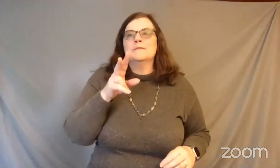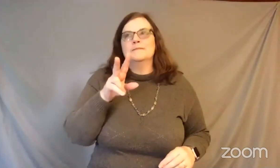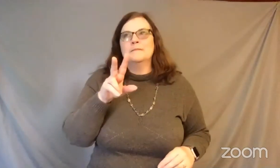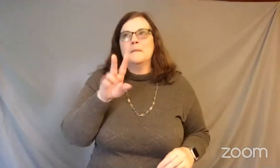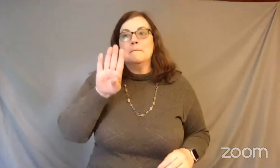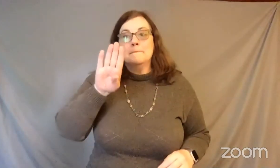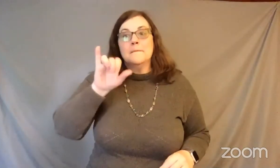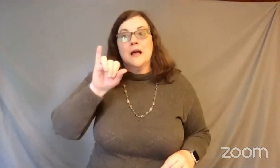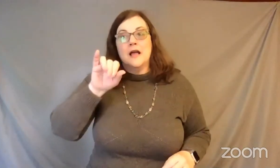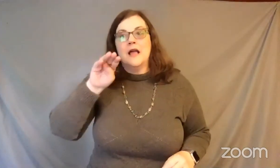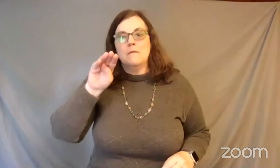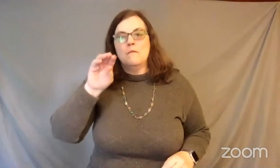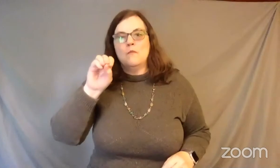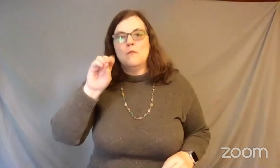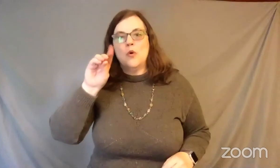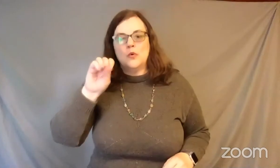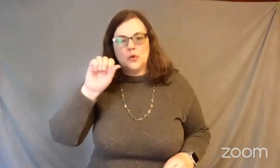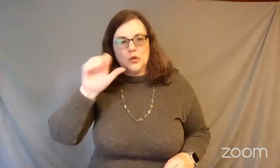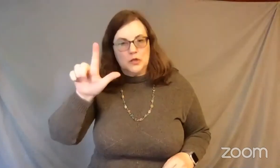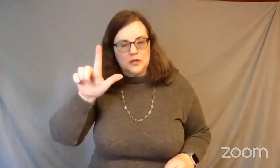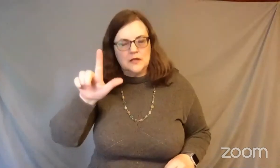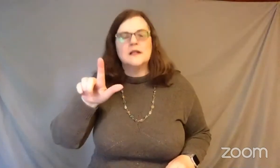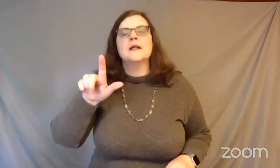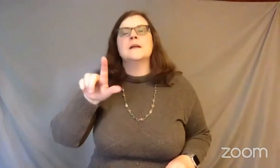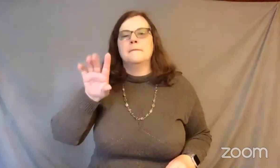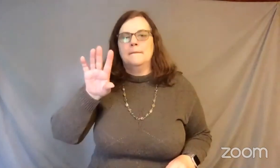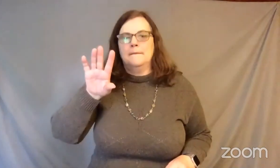Part of our research project